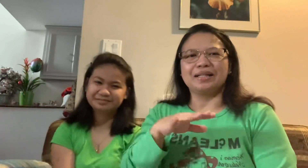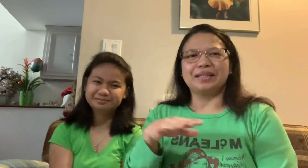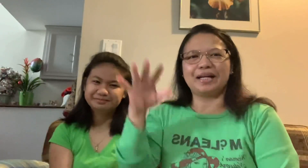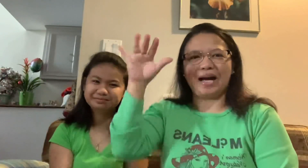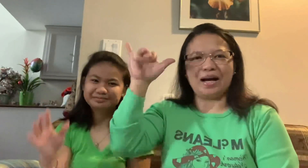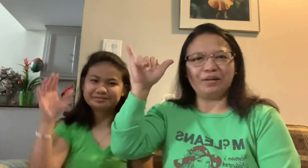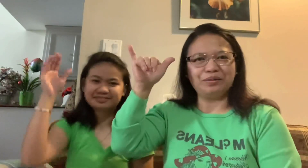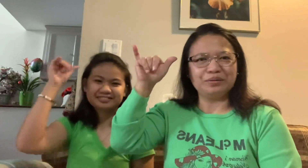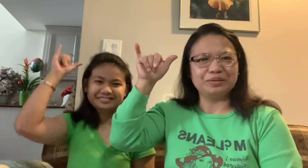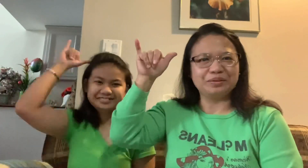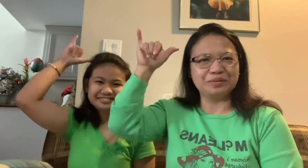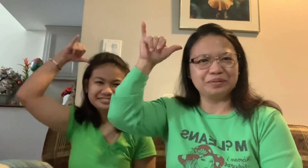Cow.